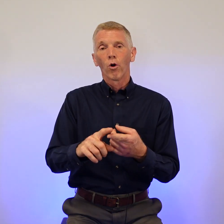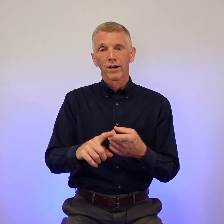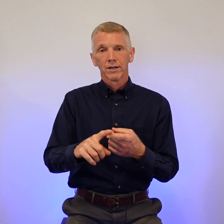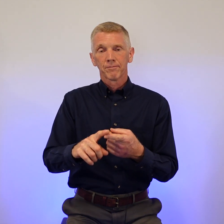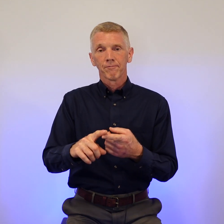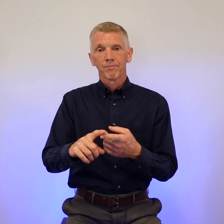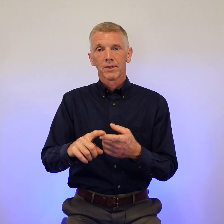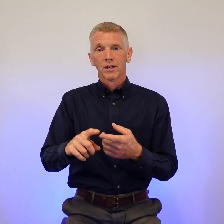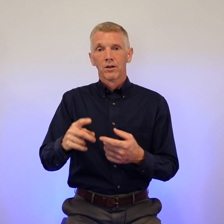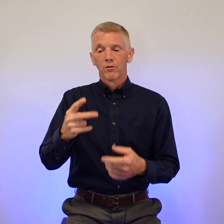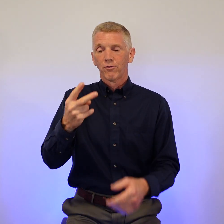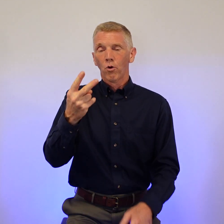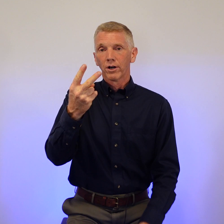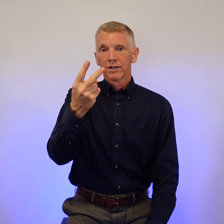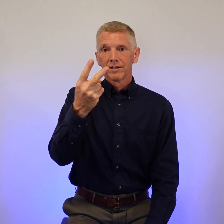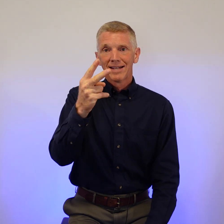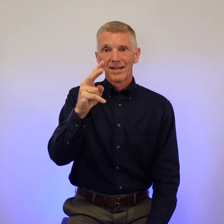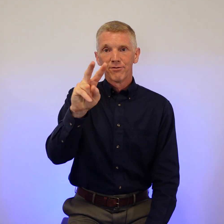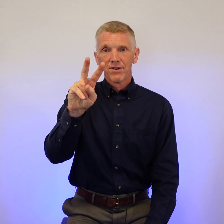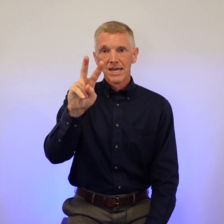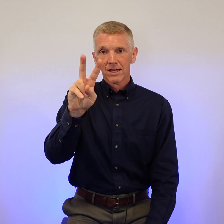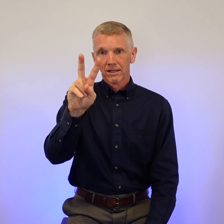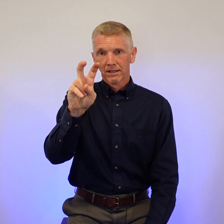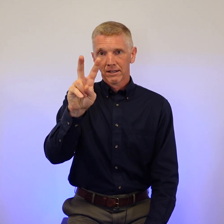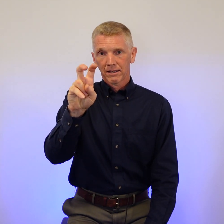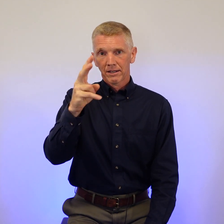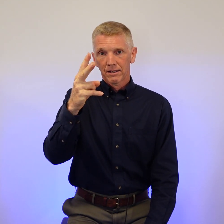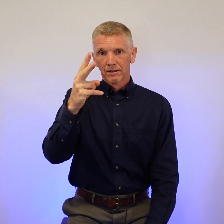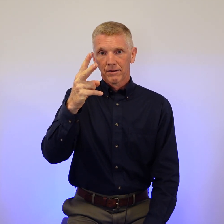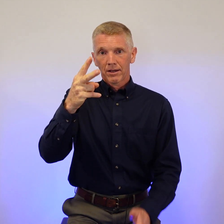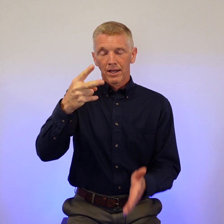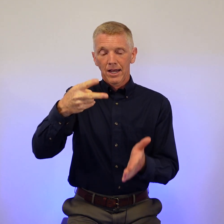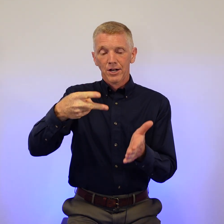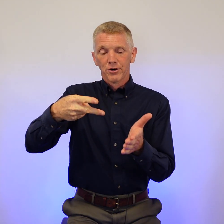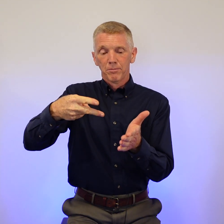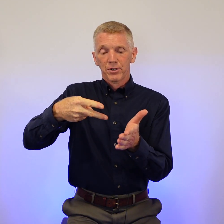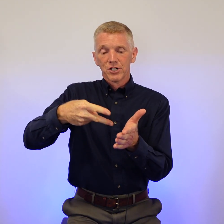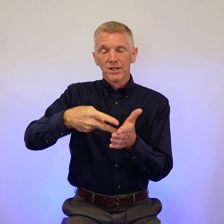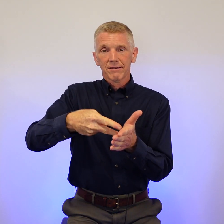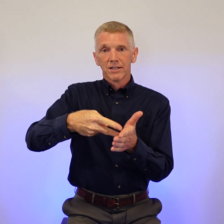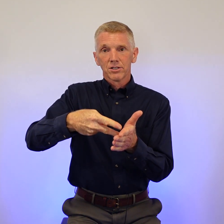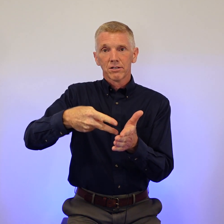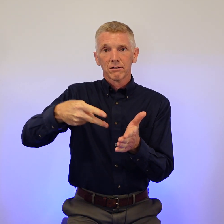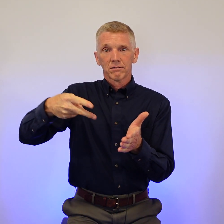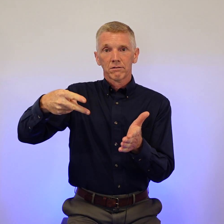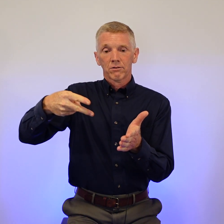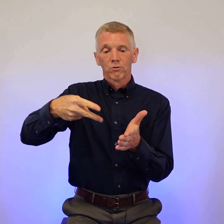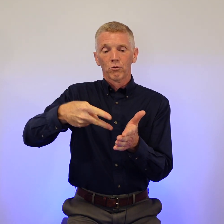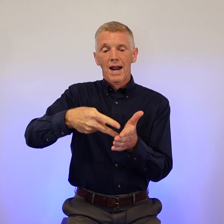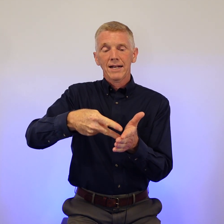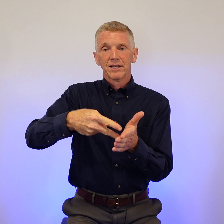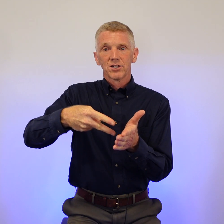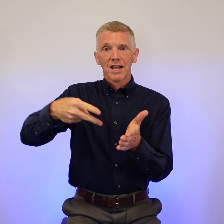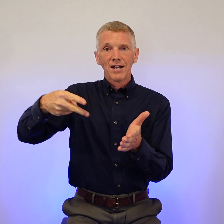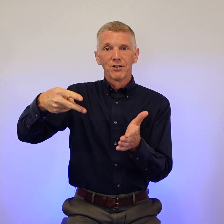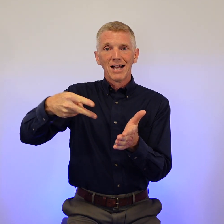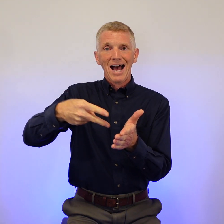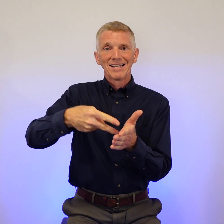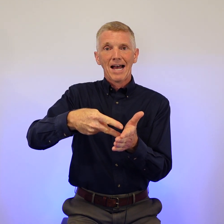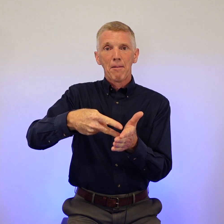Fork. Fork. Take a V. And you're going to put it just like this, right inside your non-dominant